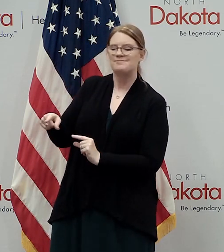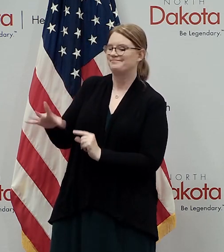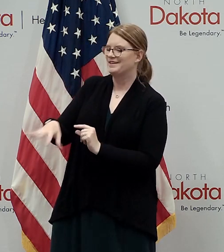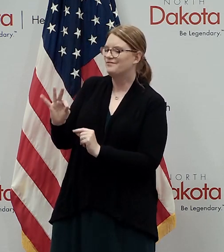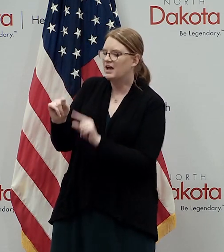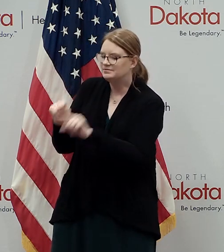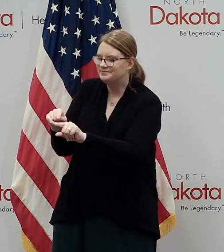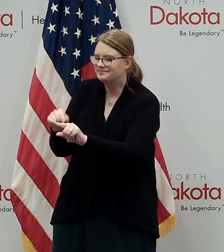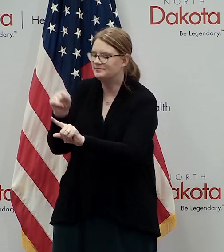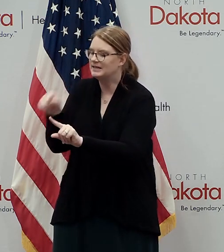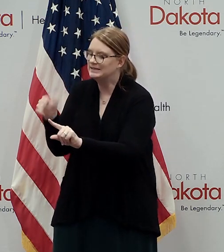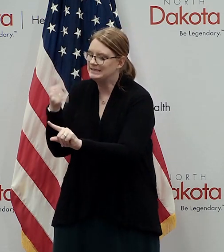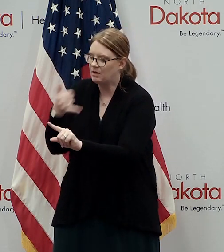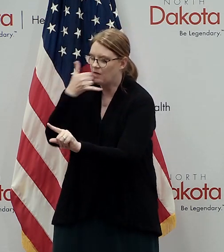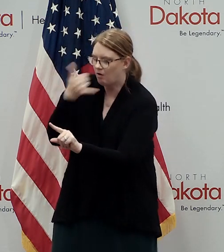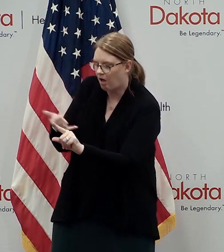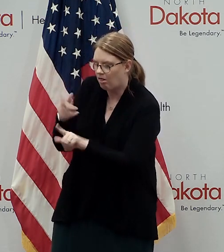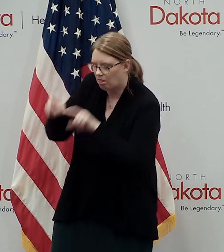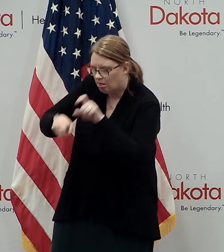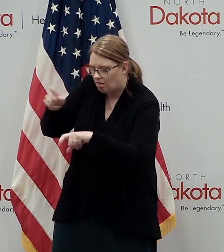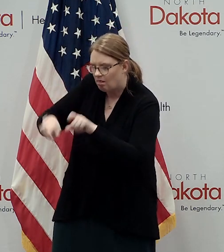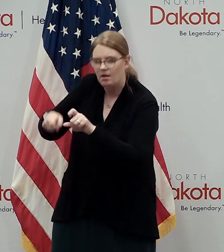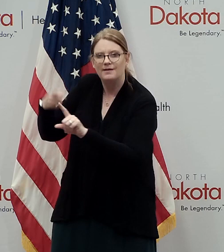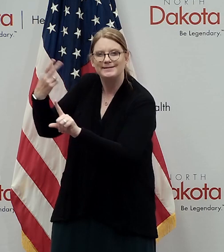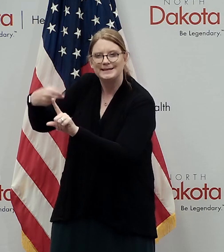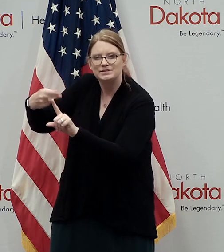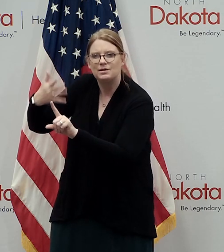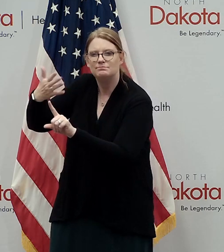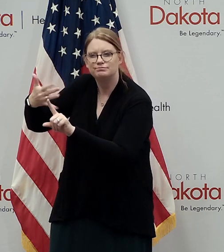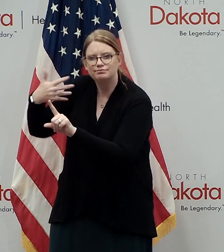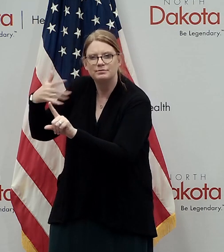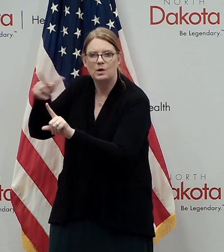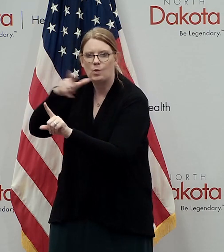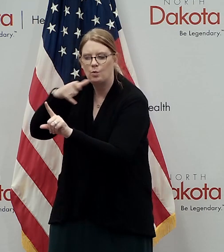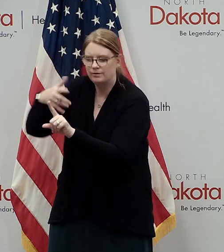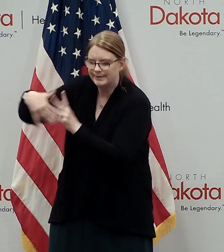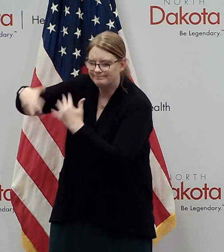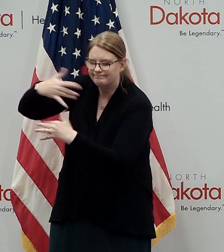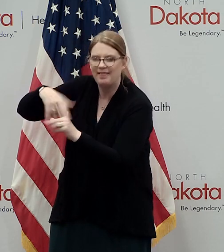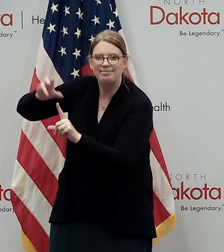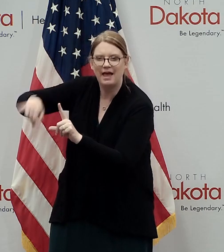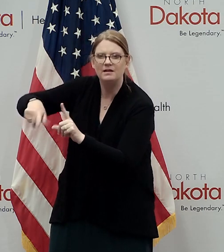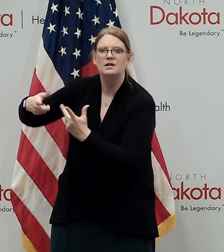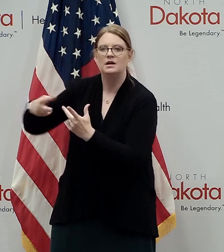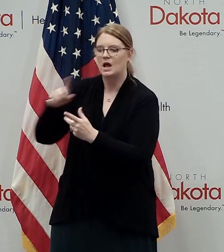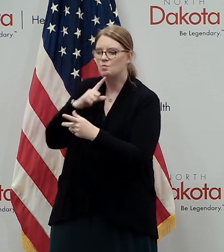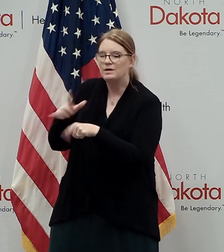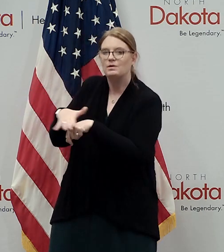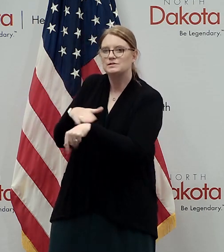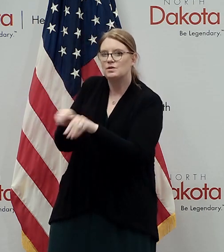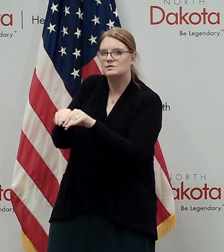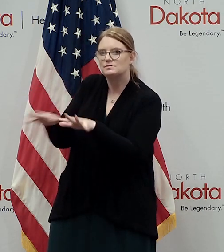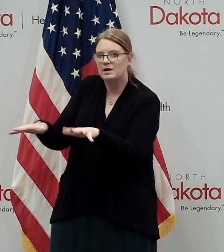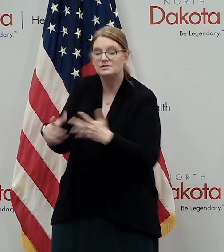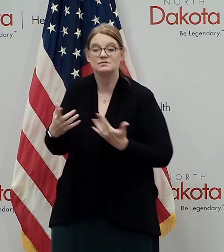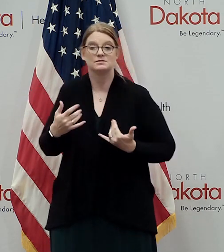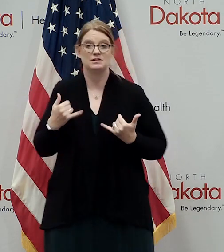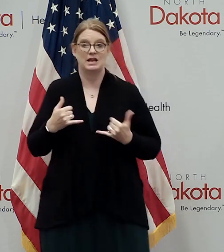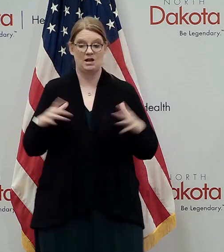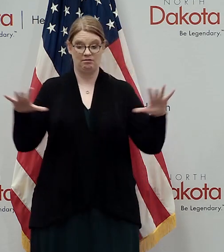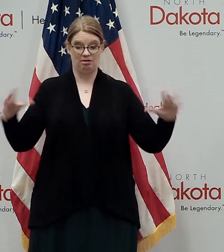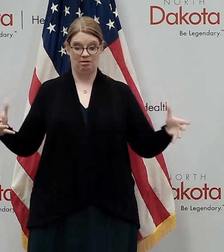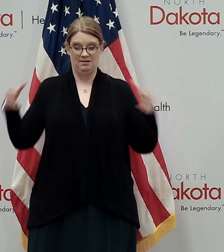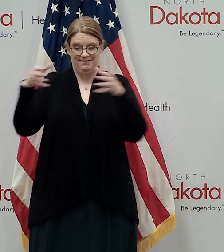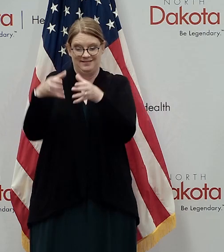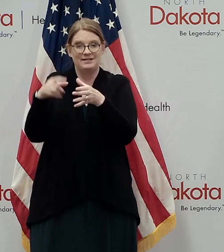can trace who they've been in contact with. We can ask people to isolate, and we can slow the spread. And so we're doing this at a 2.4% rate